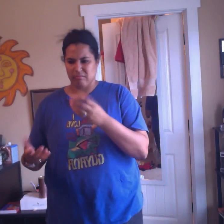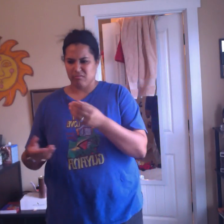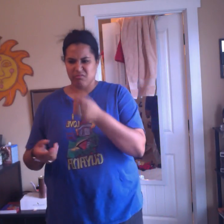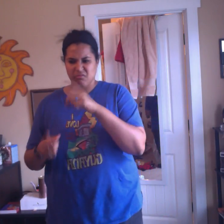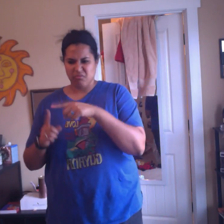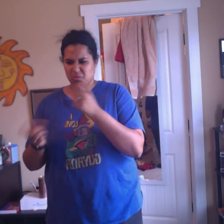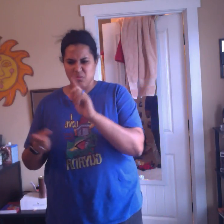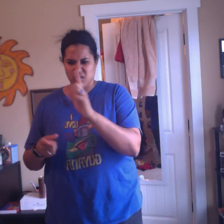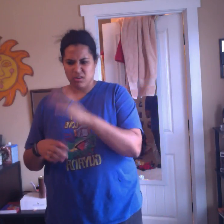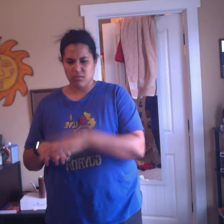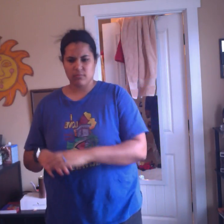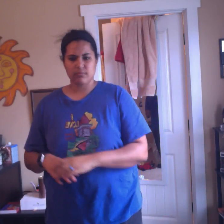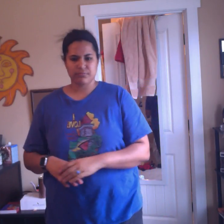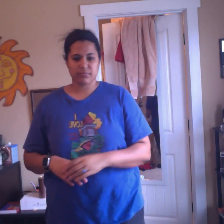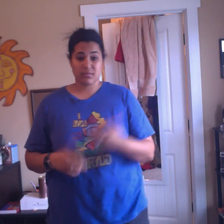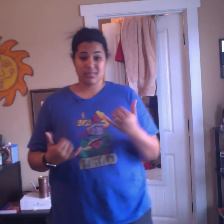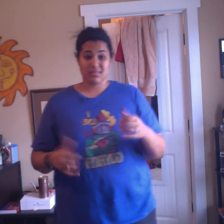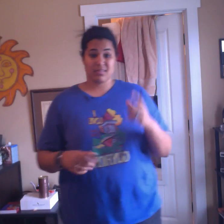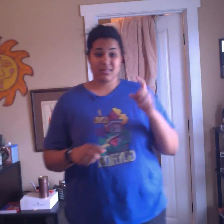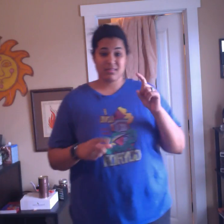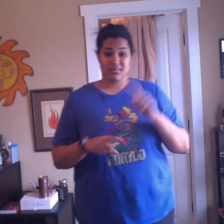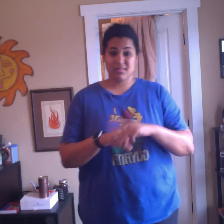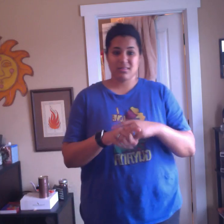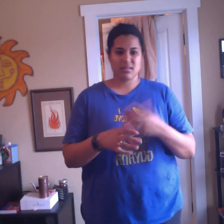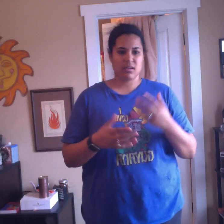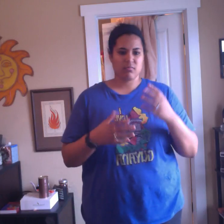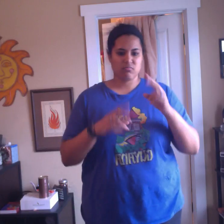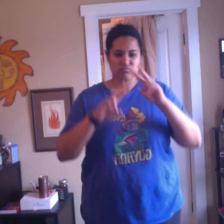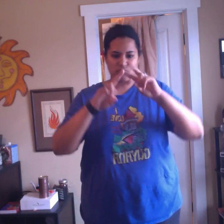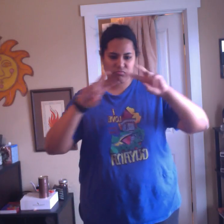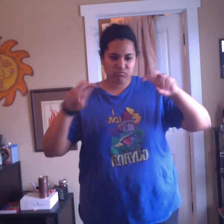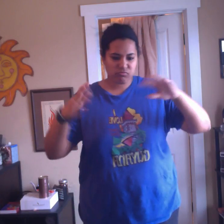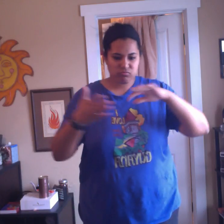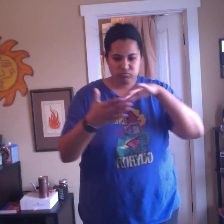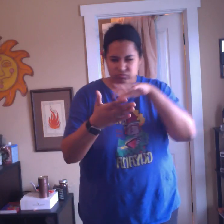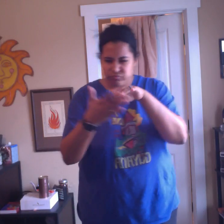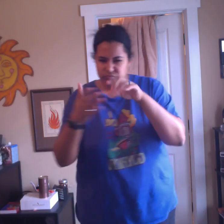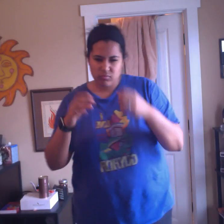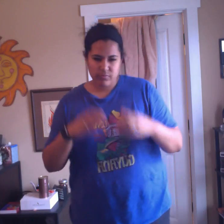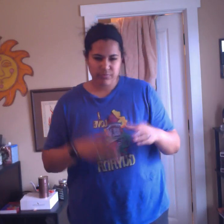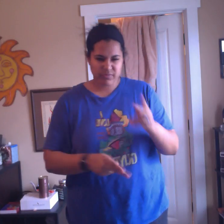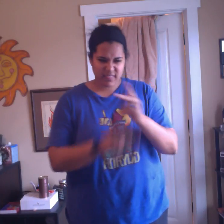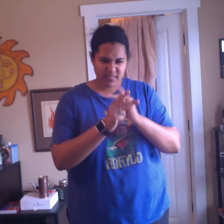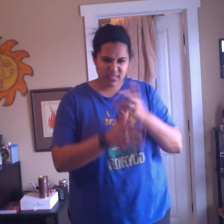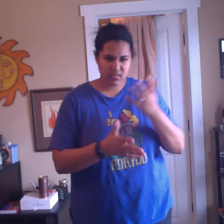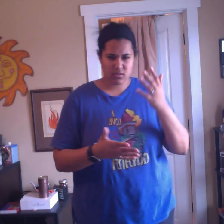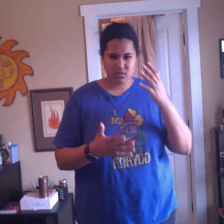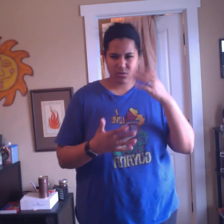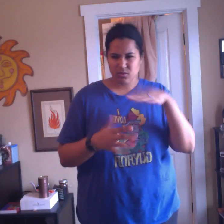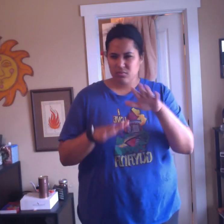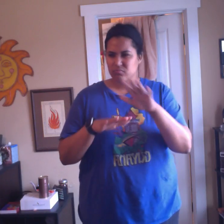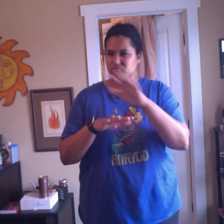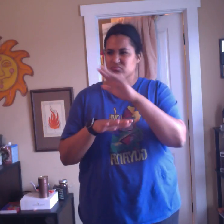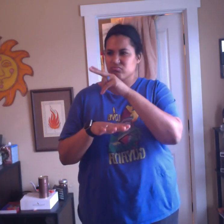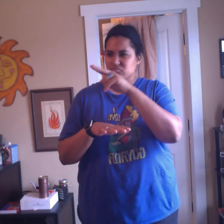get out there and take a fresh look in the sky, on the ground, plants and animals around you, the weather you experience, even the many ways the water cycle